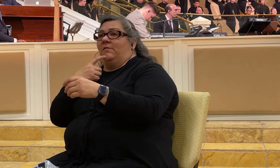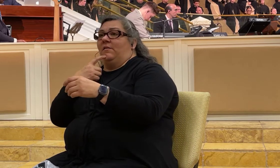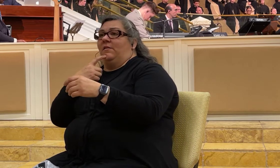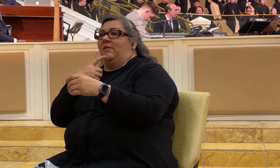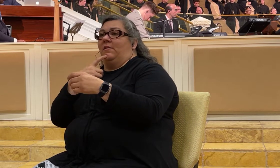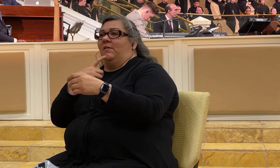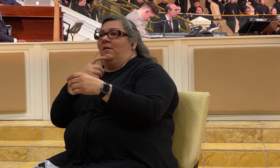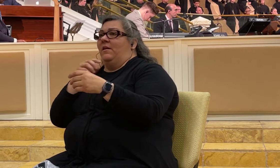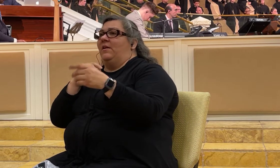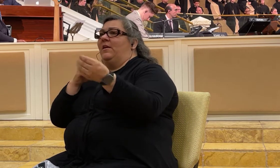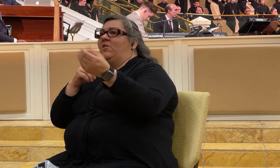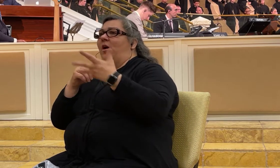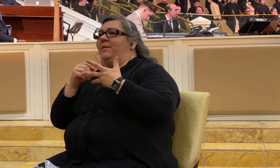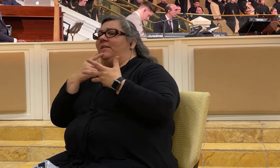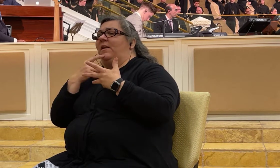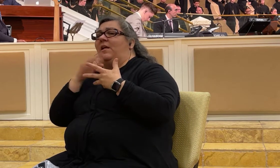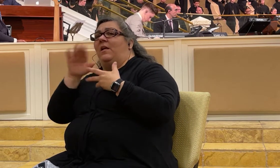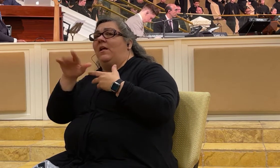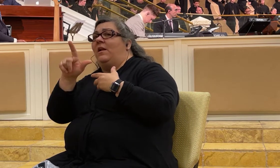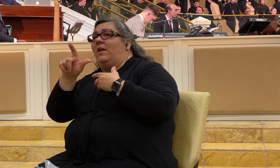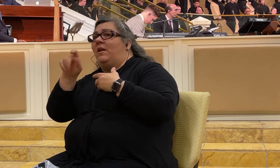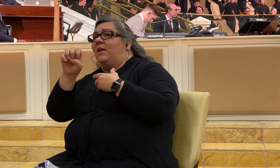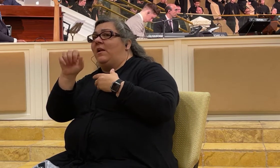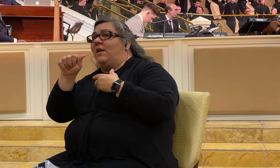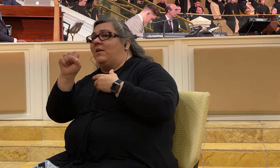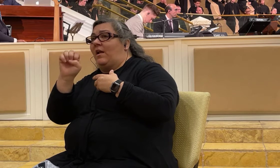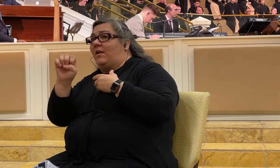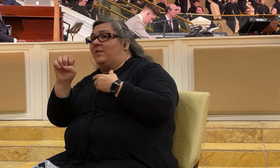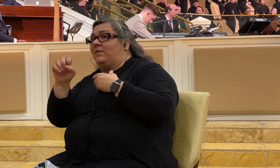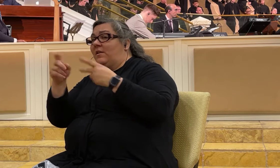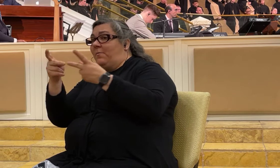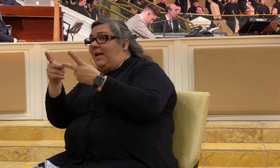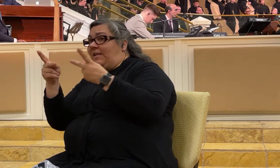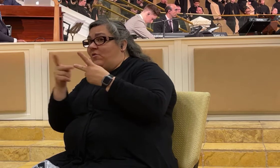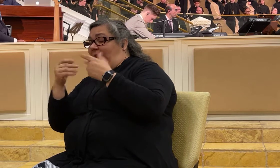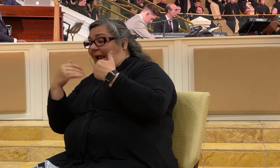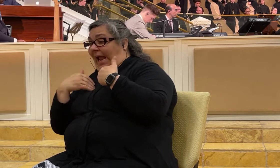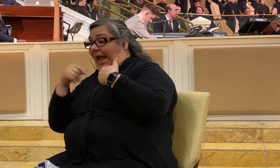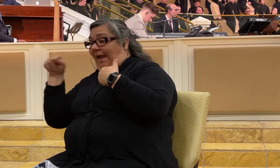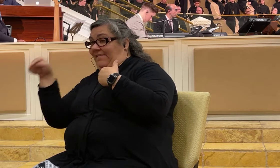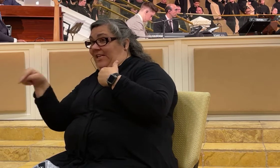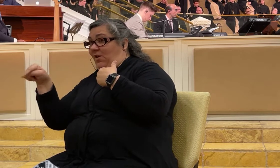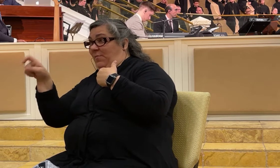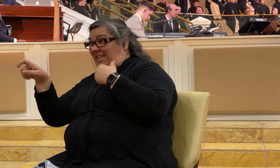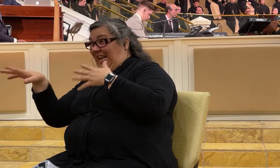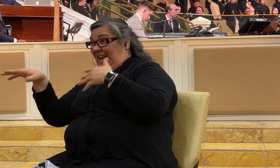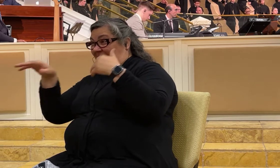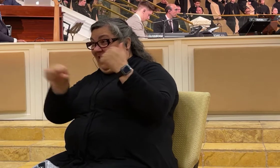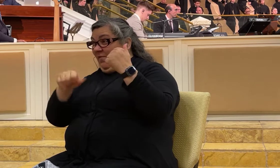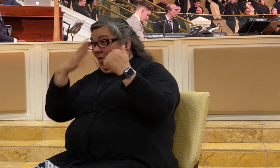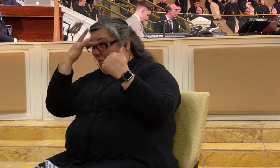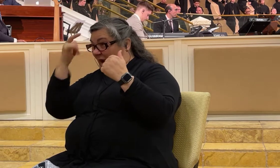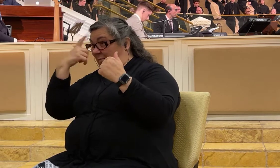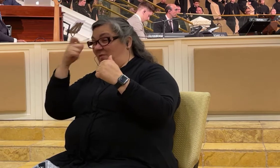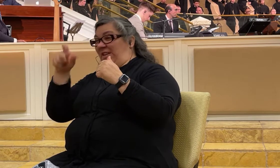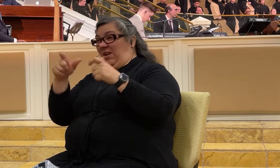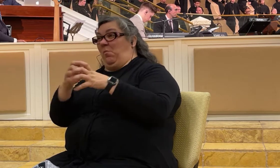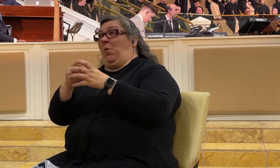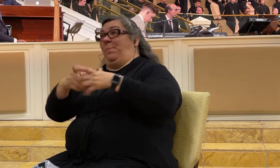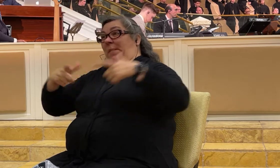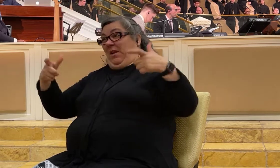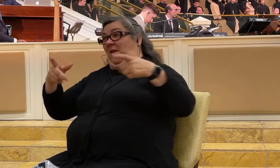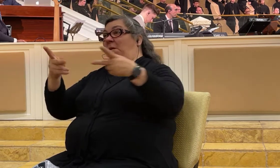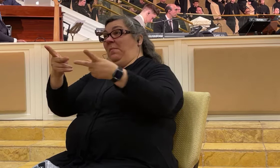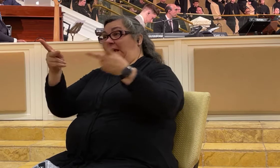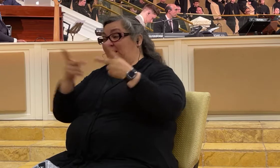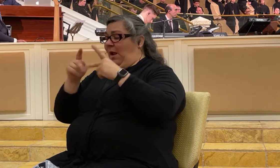he said, now it may be that the lease space that we have, that we actually leave because we need more space. But he said,